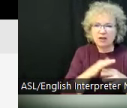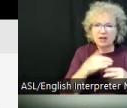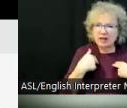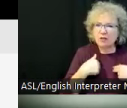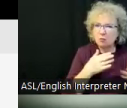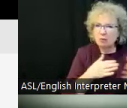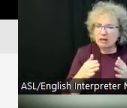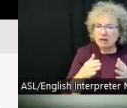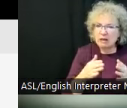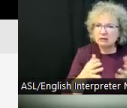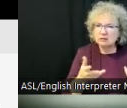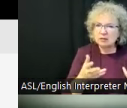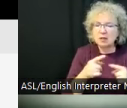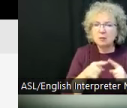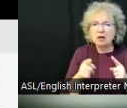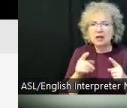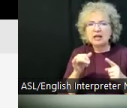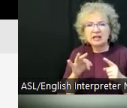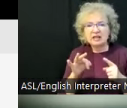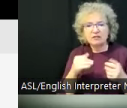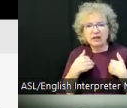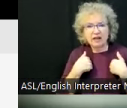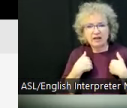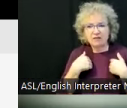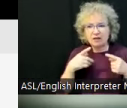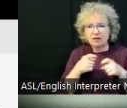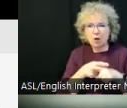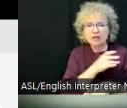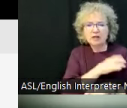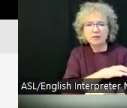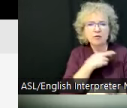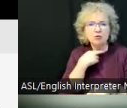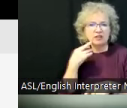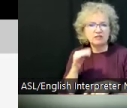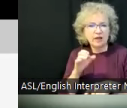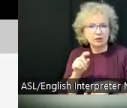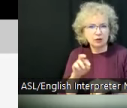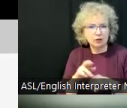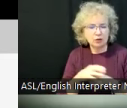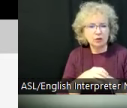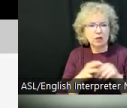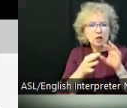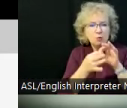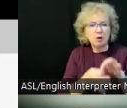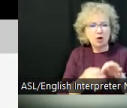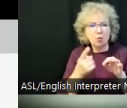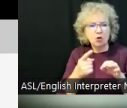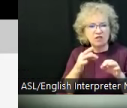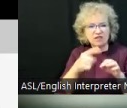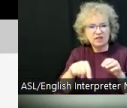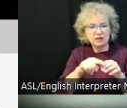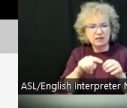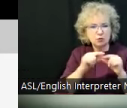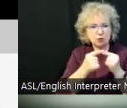they meet have a complex clinical risk factor belong to one of these covered populations,